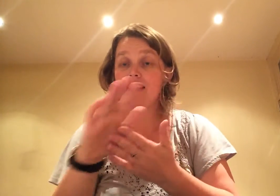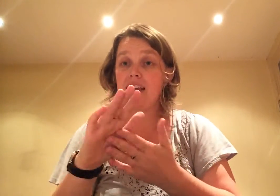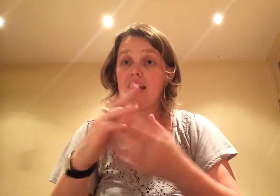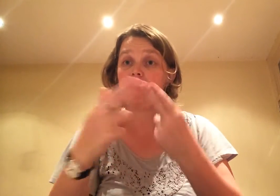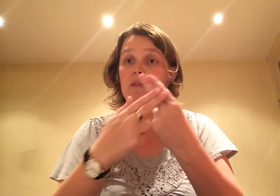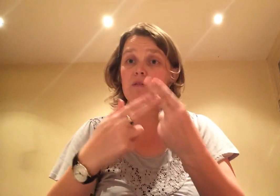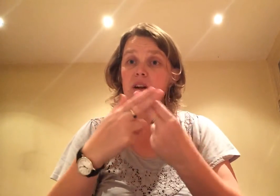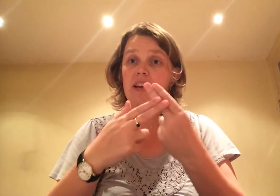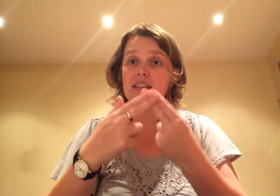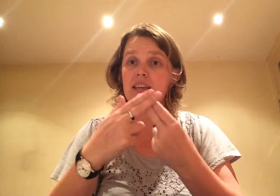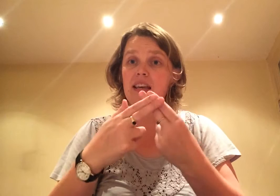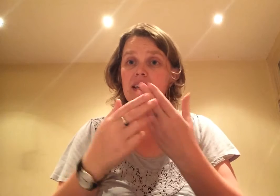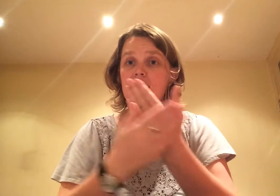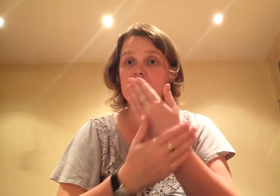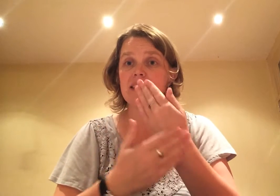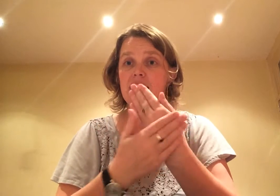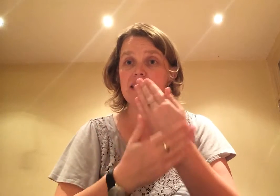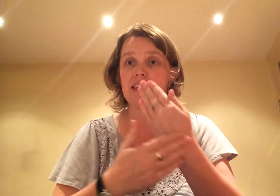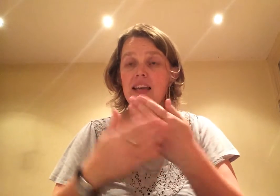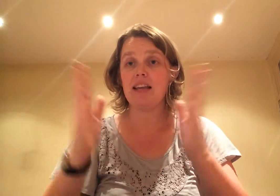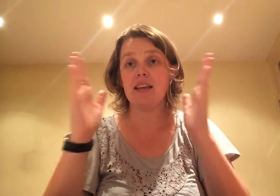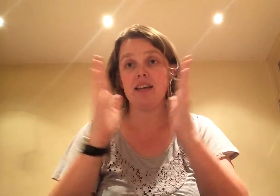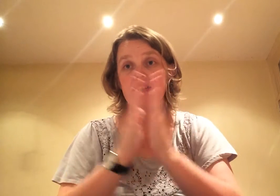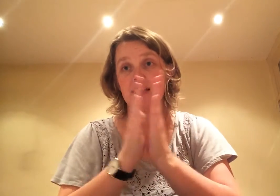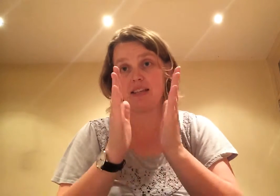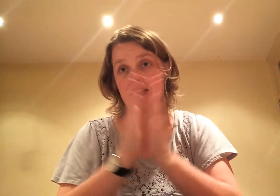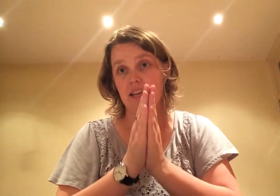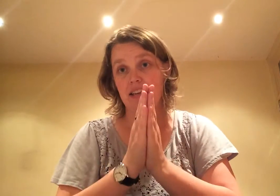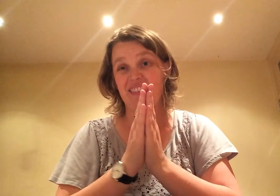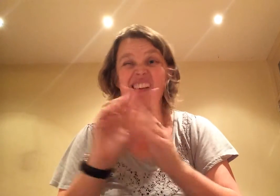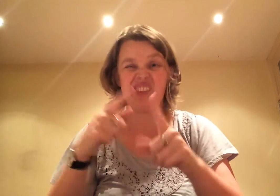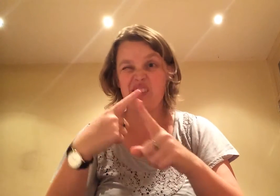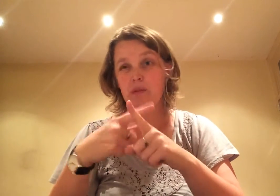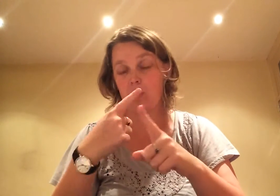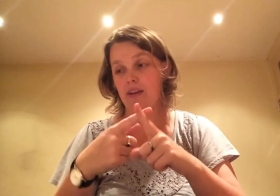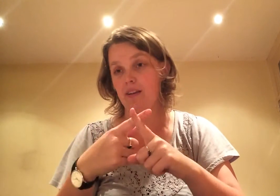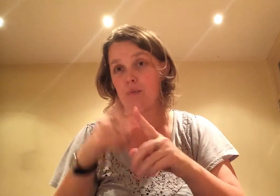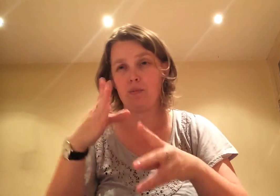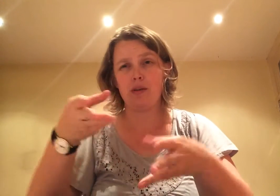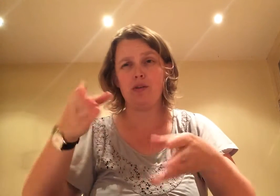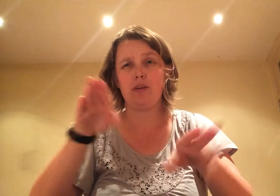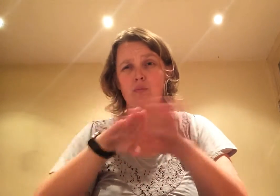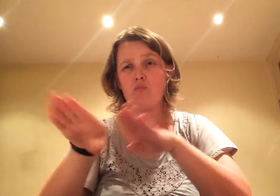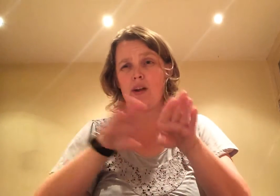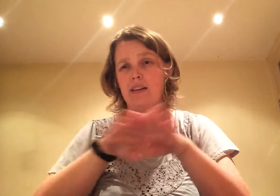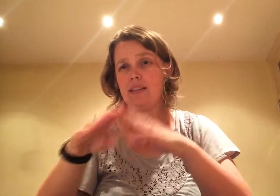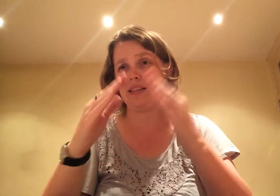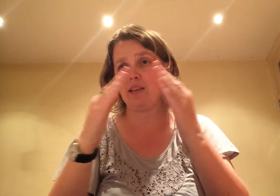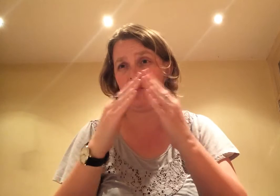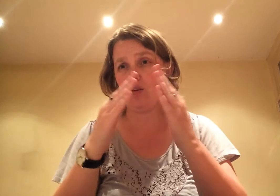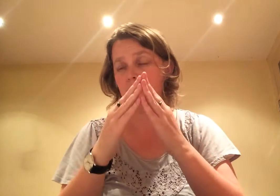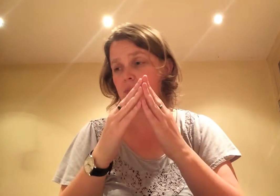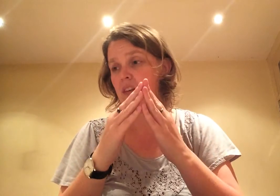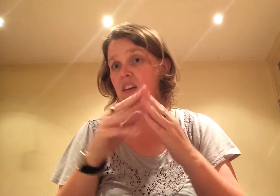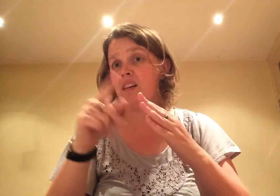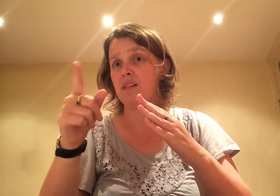Thursday, Friday, Saturday, Sunday. I know that was quick, but you can practice this at home. Because